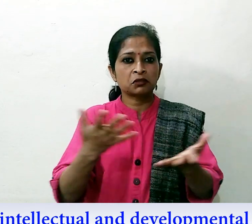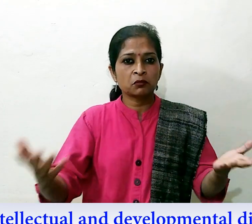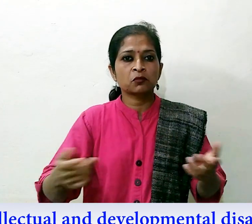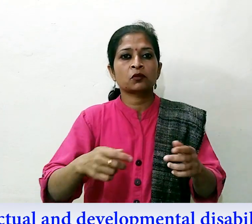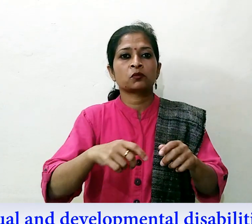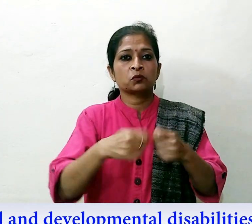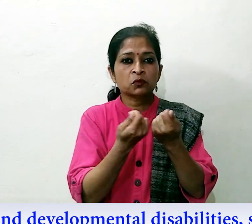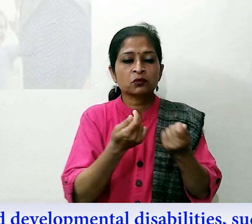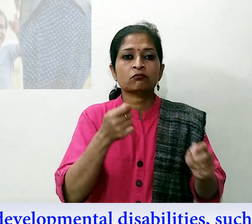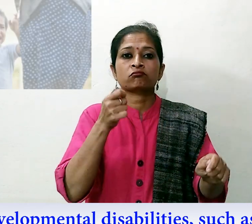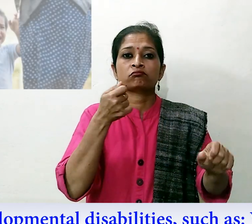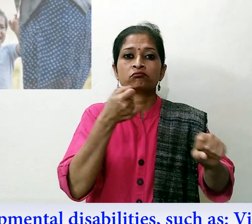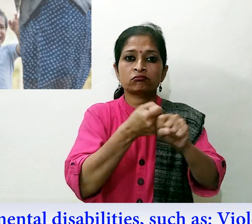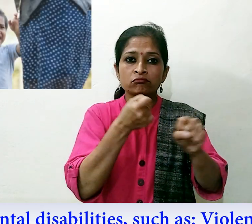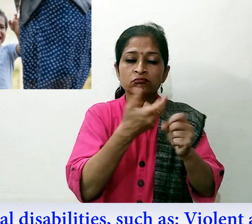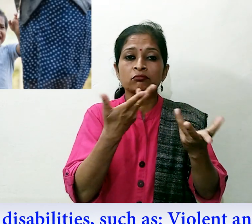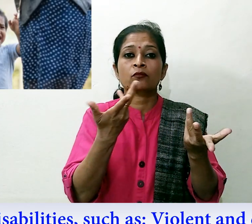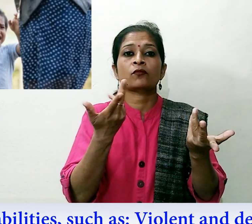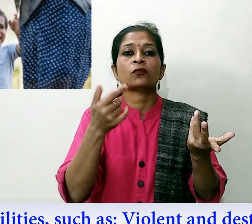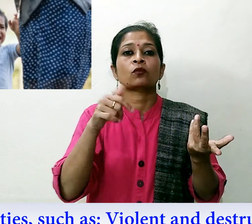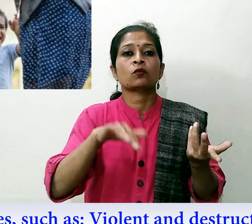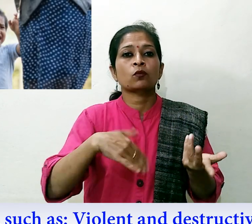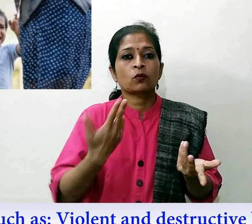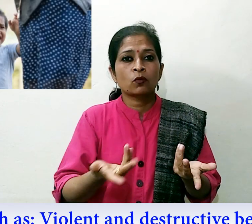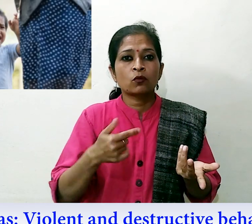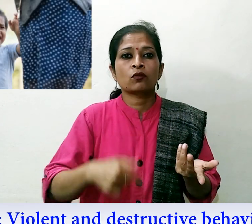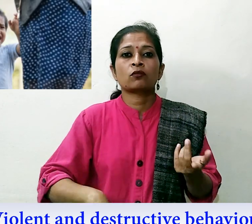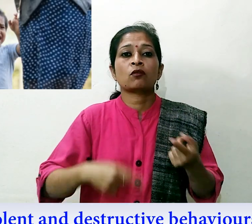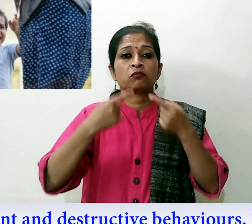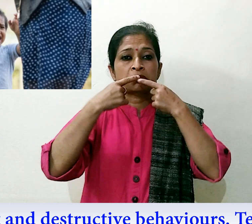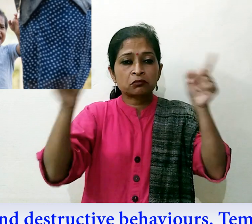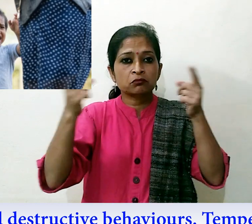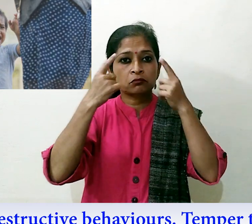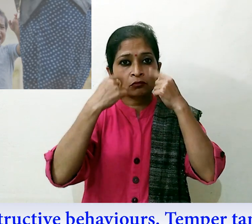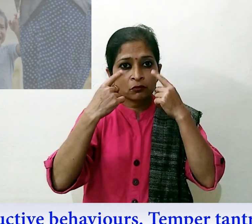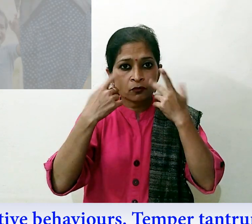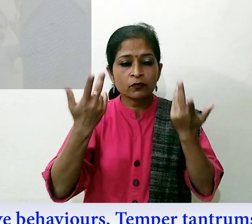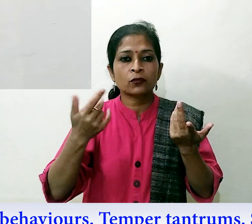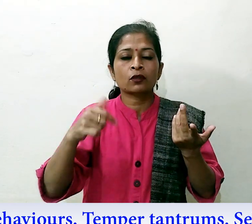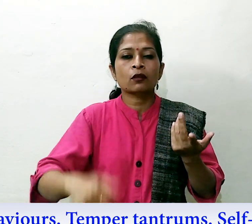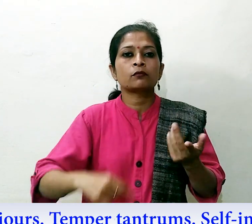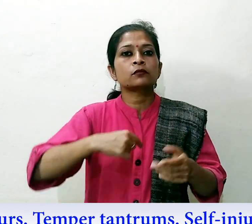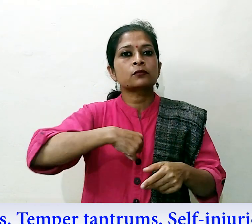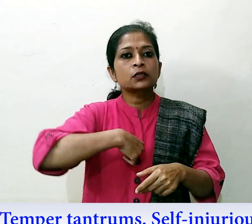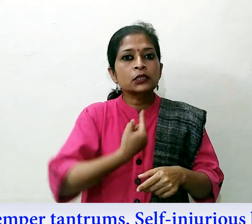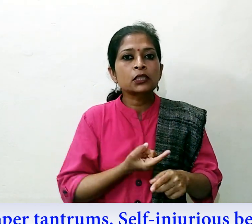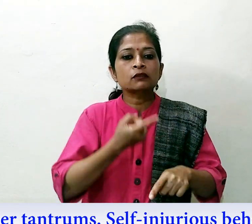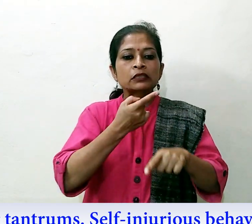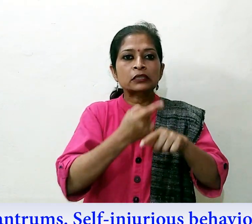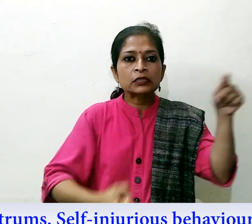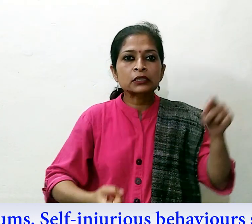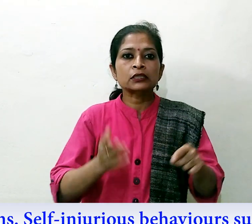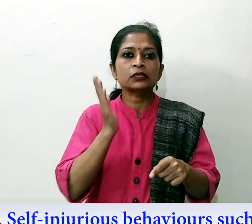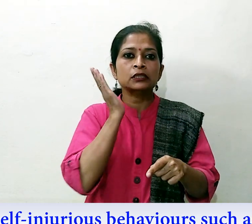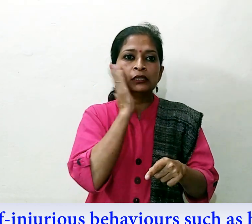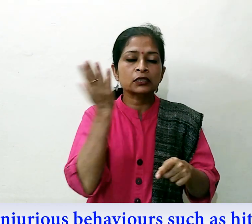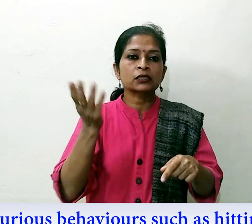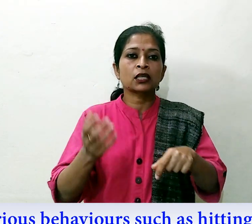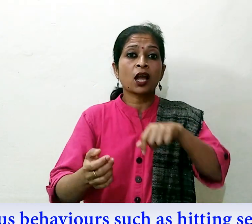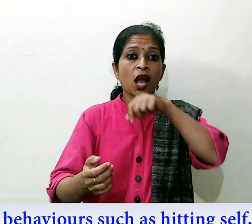violent and destructive behaviors, temper tantrums, self-injurious behaviors such as hitting self, biting self,